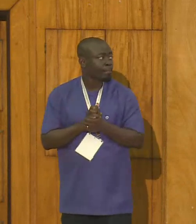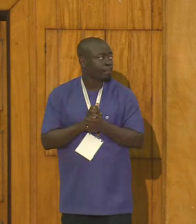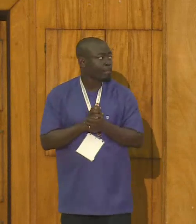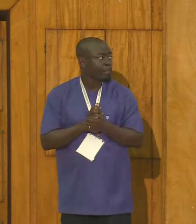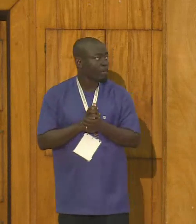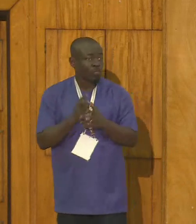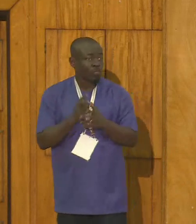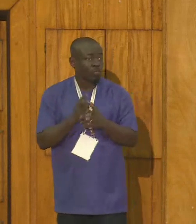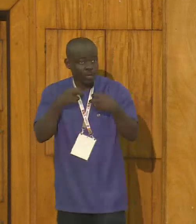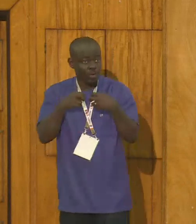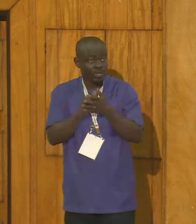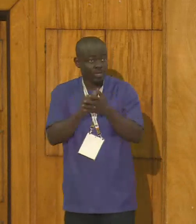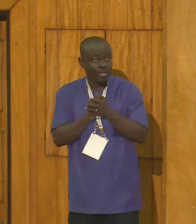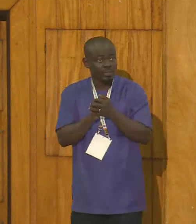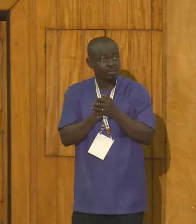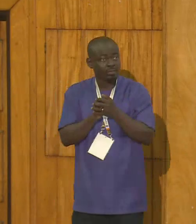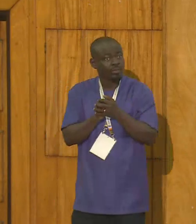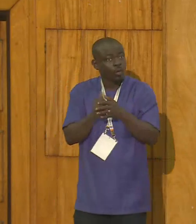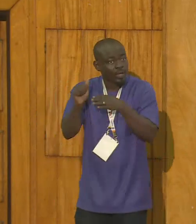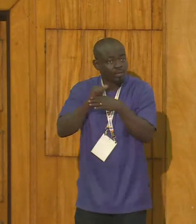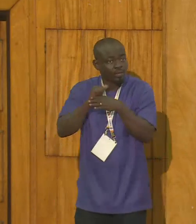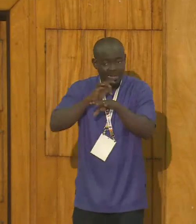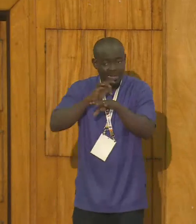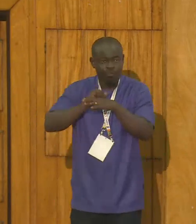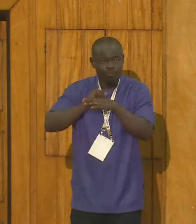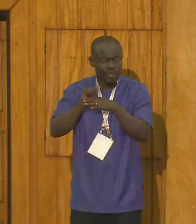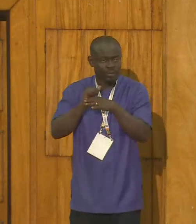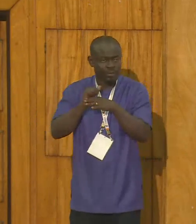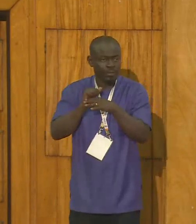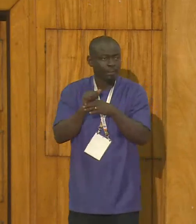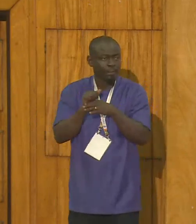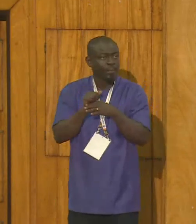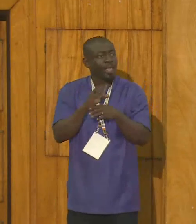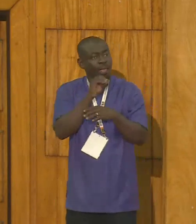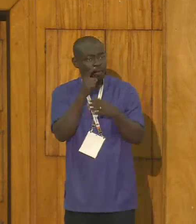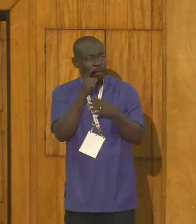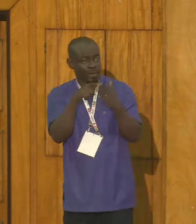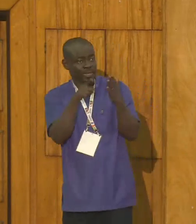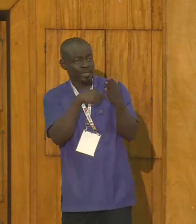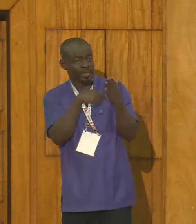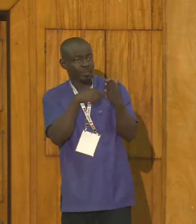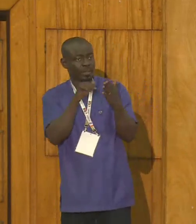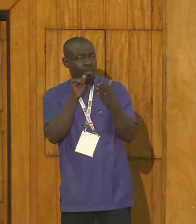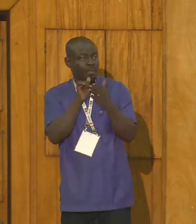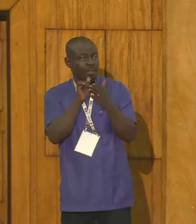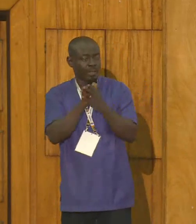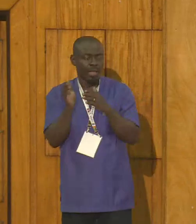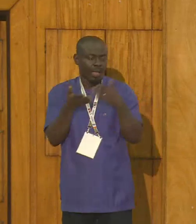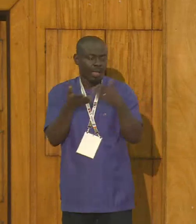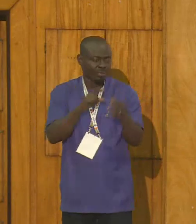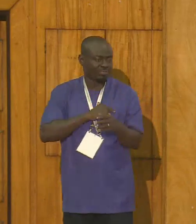a major issue that was highlighted. Then the stigma that comes with gender norms and all of